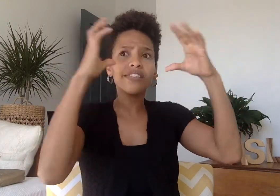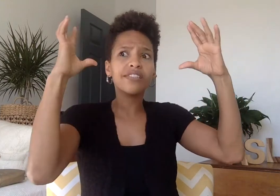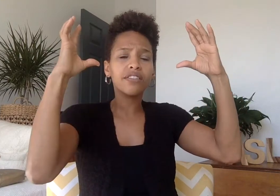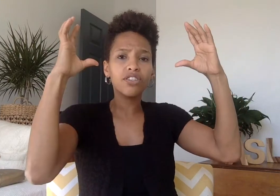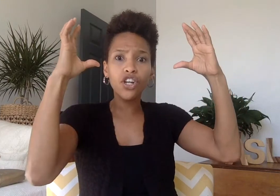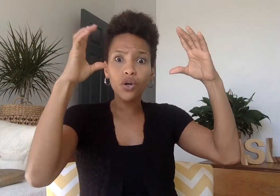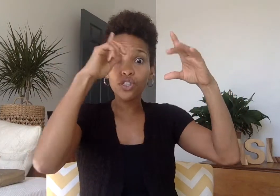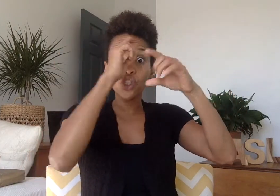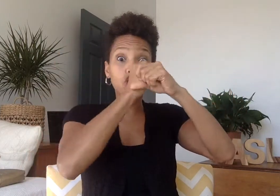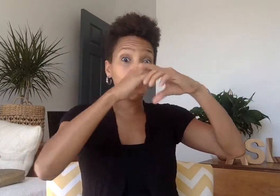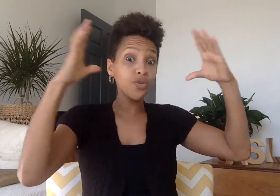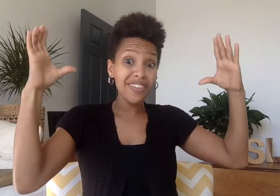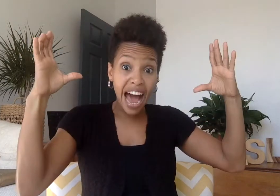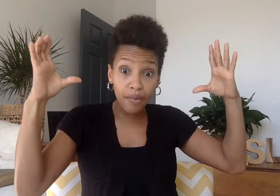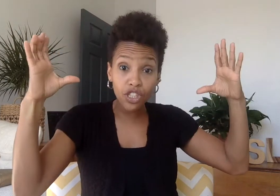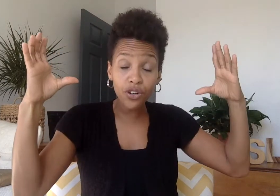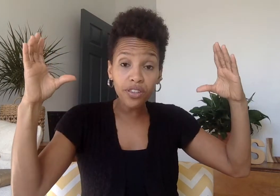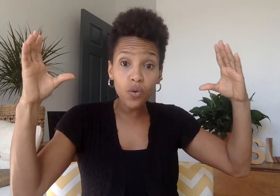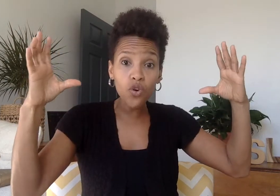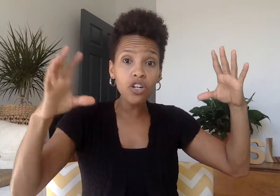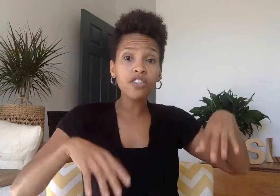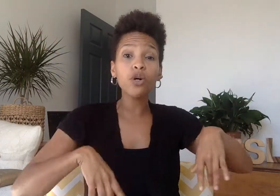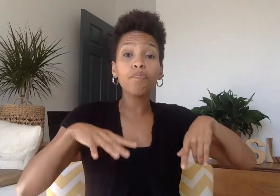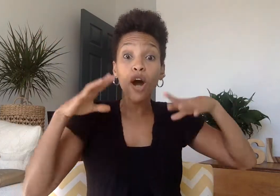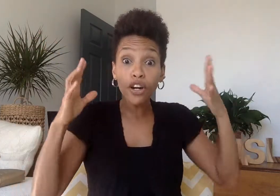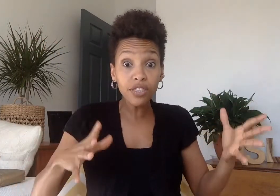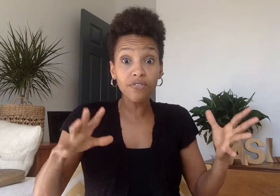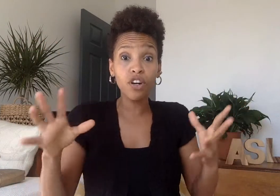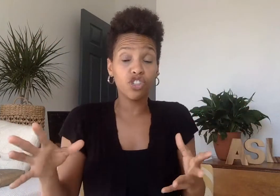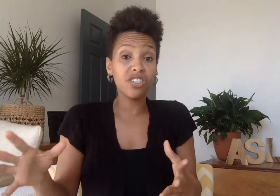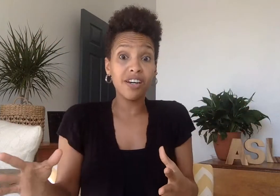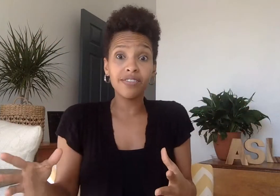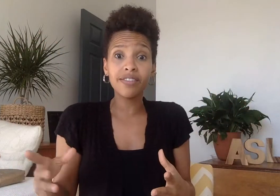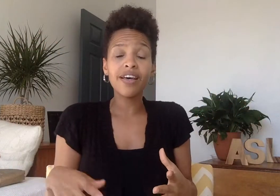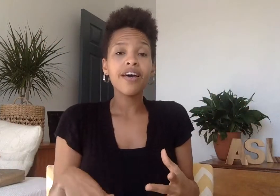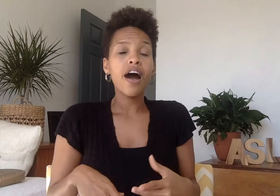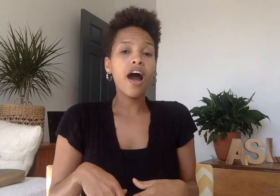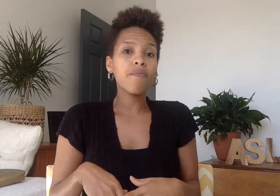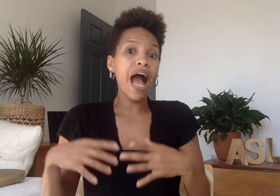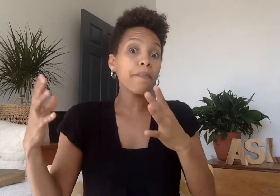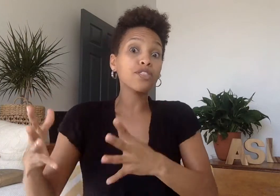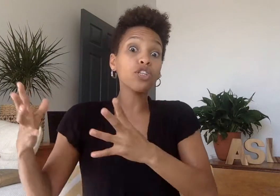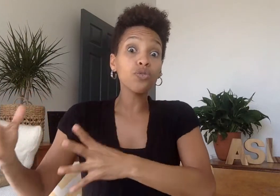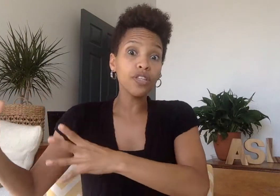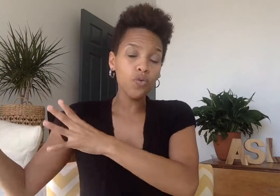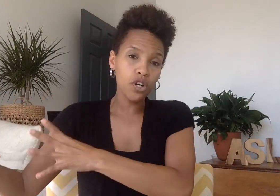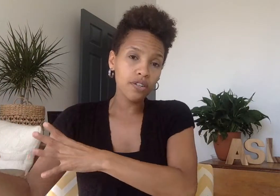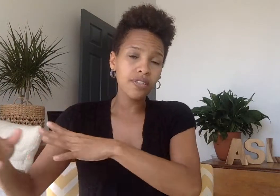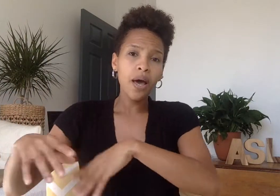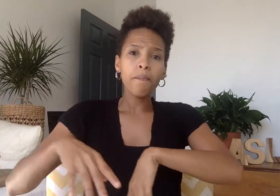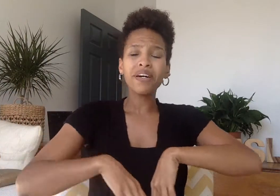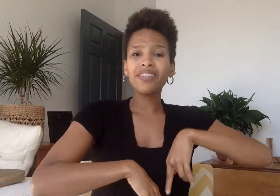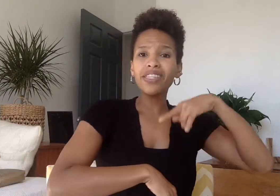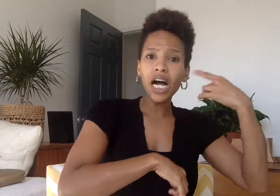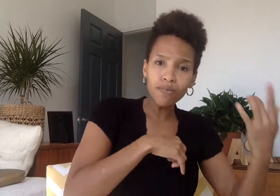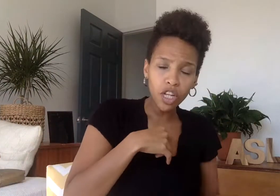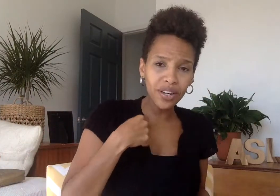this, doing that would certainly work. So parts of what she does absolutely works, but the time slowing